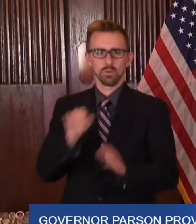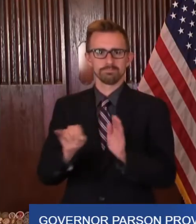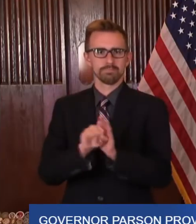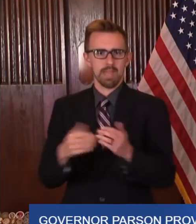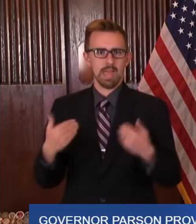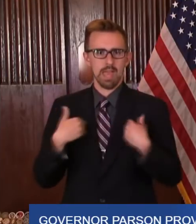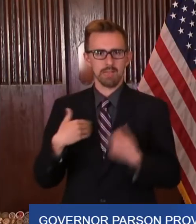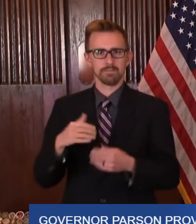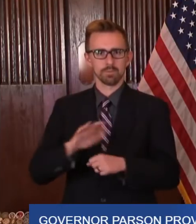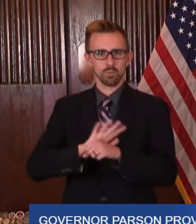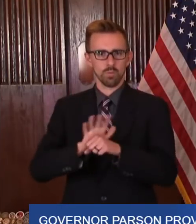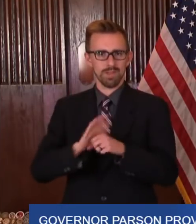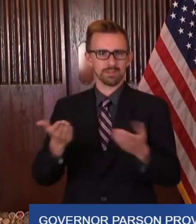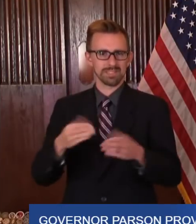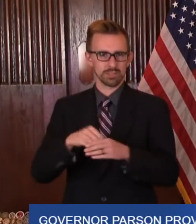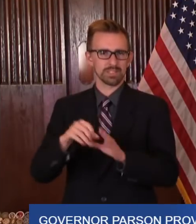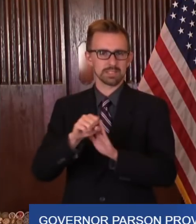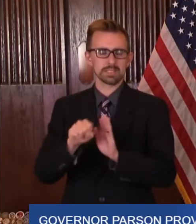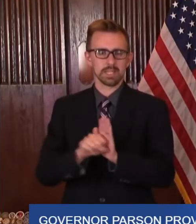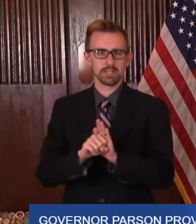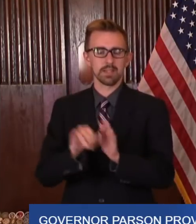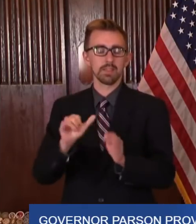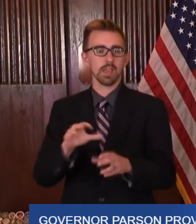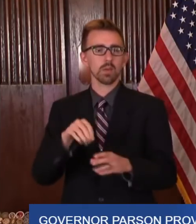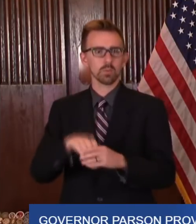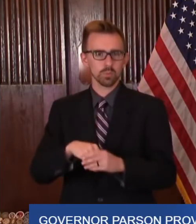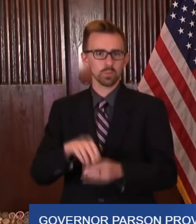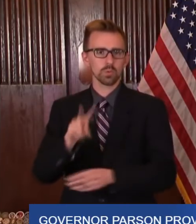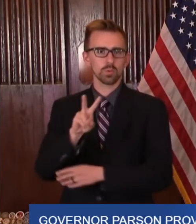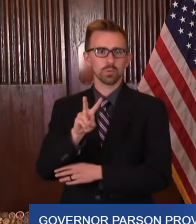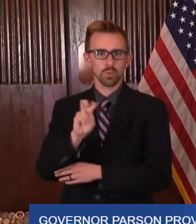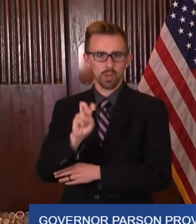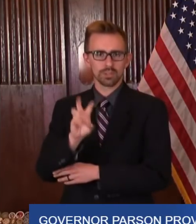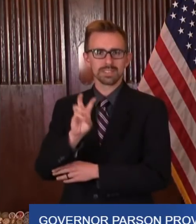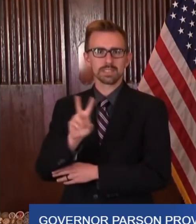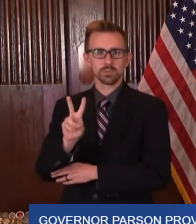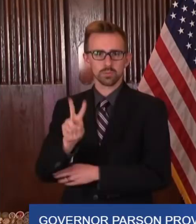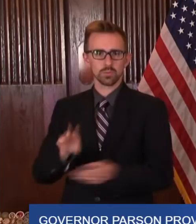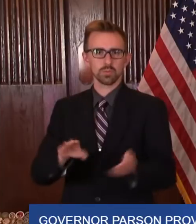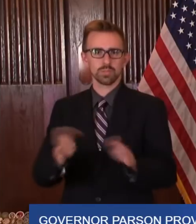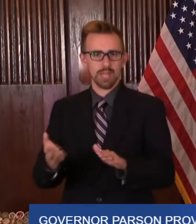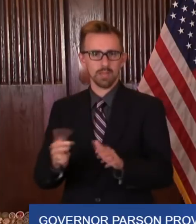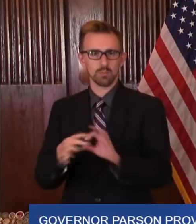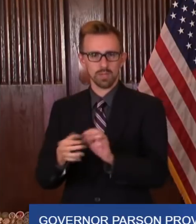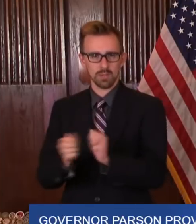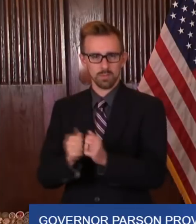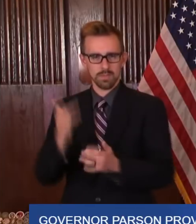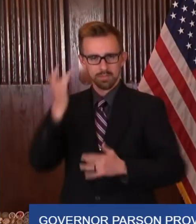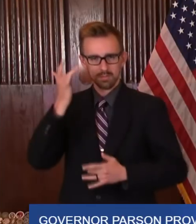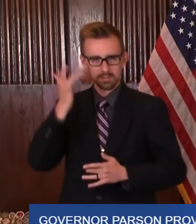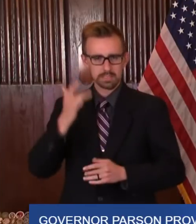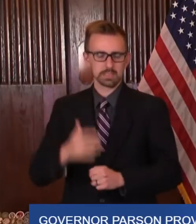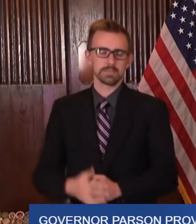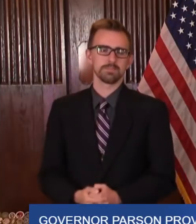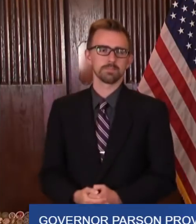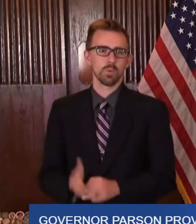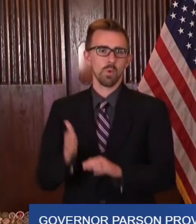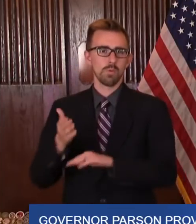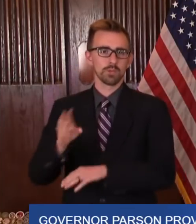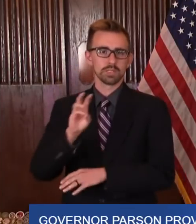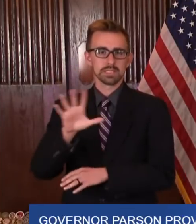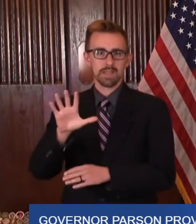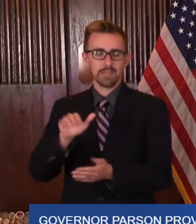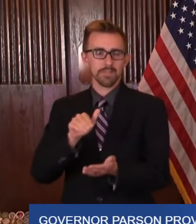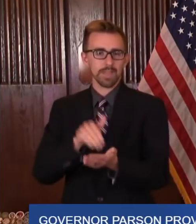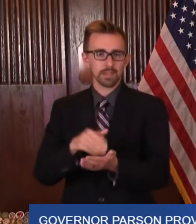of COVID-19, including 262 deaths. Over